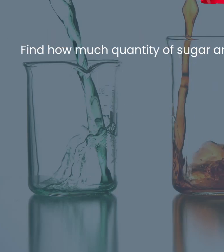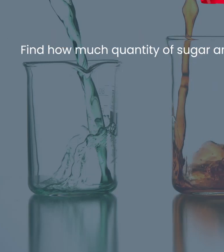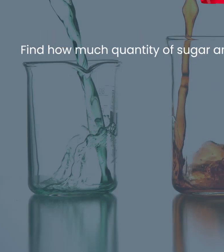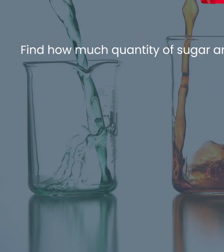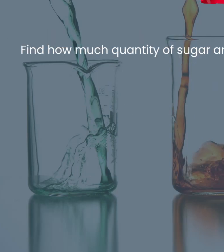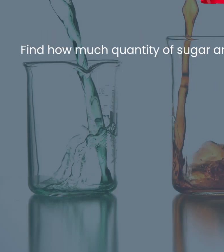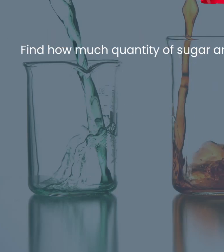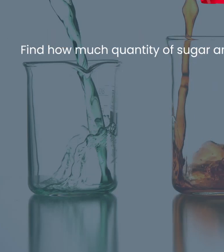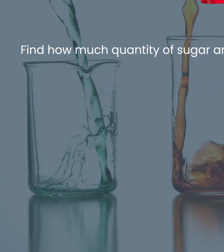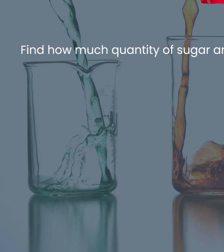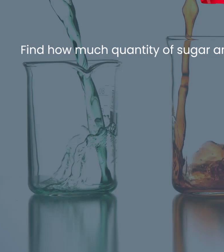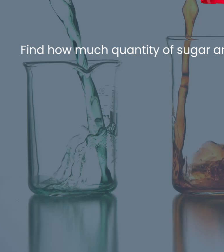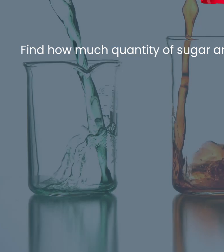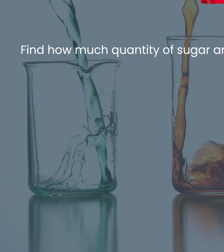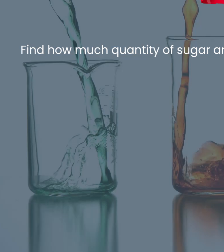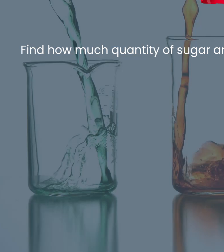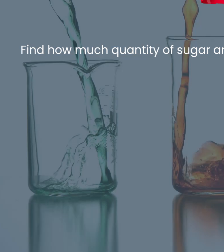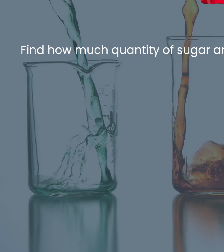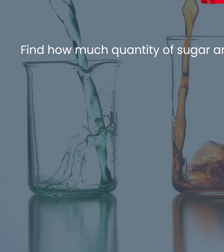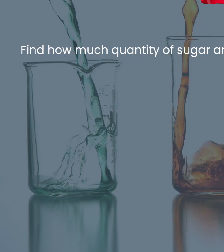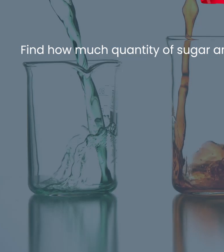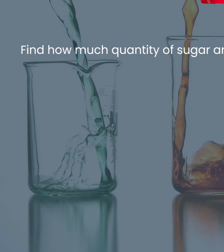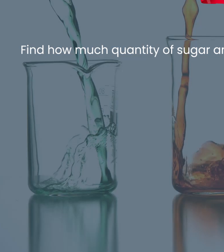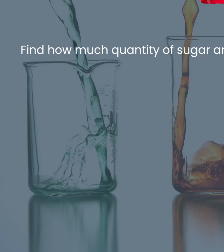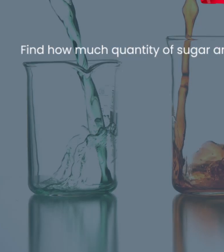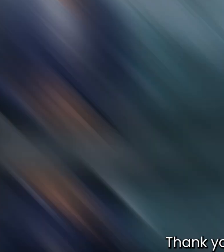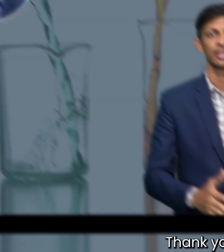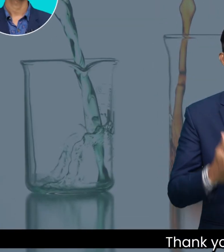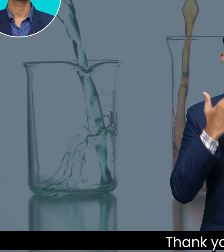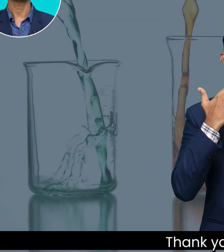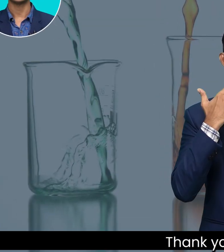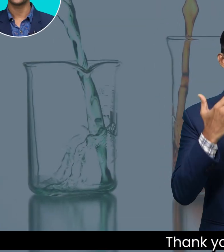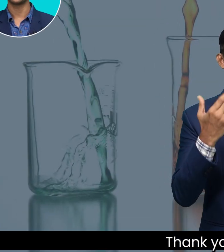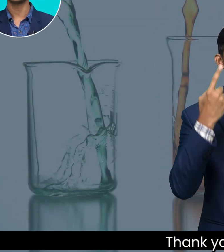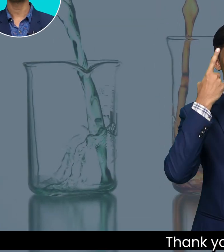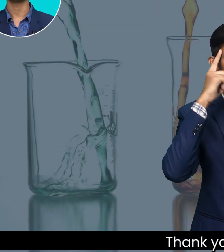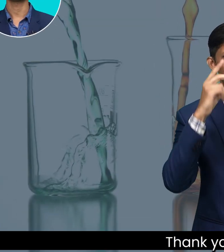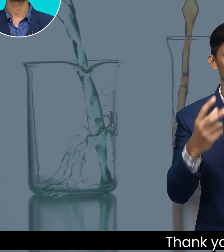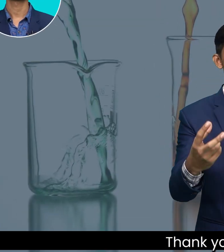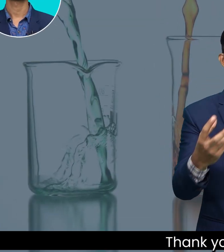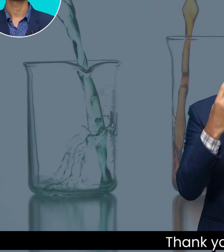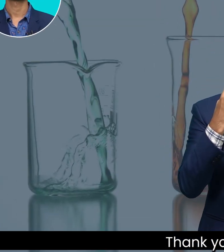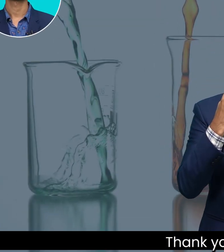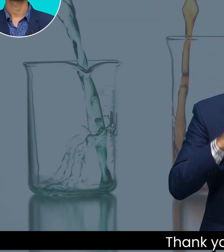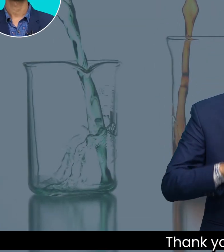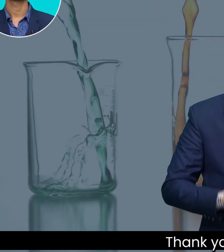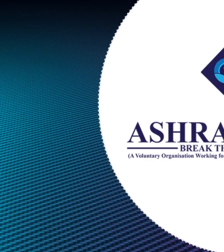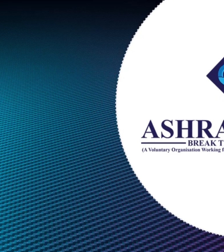Thank you for watching.